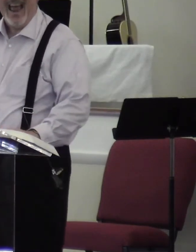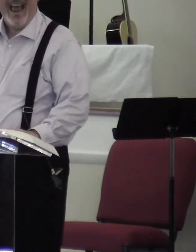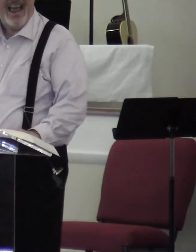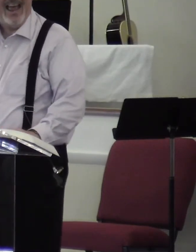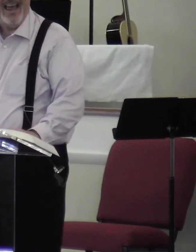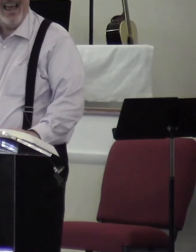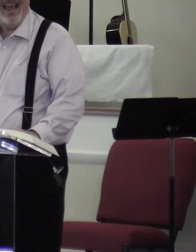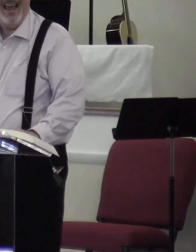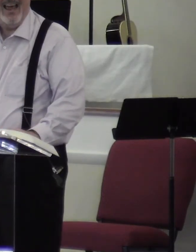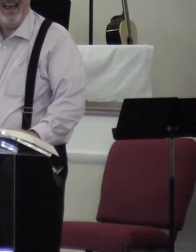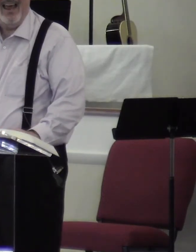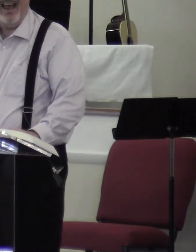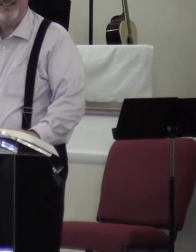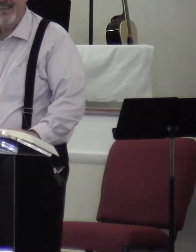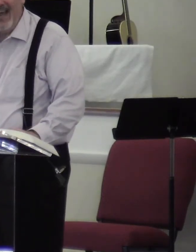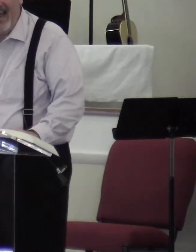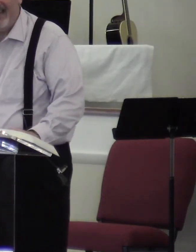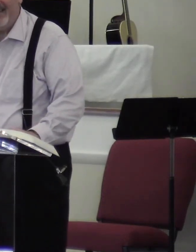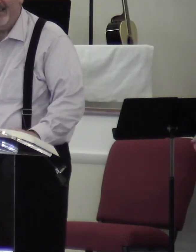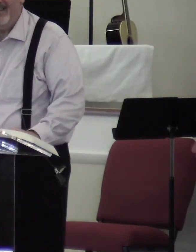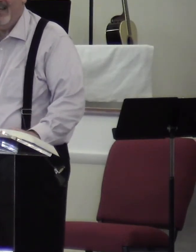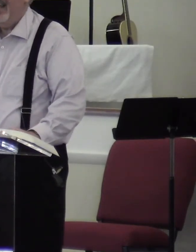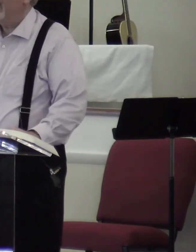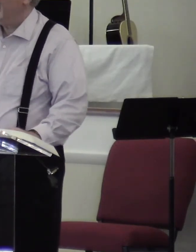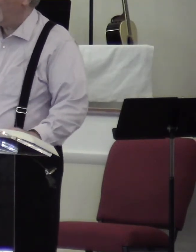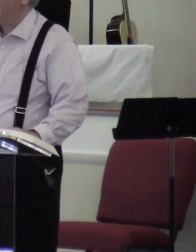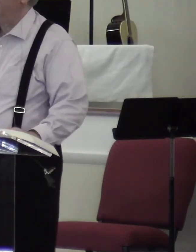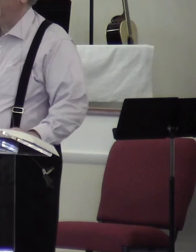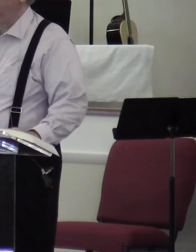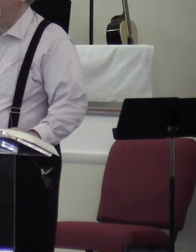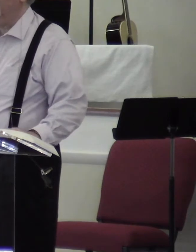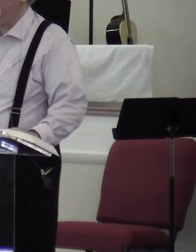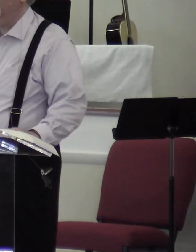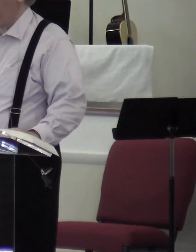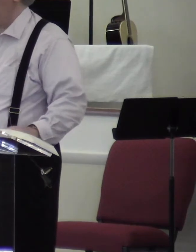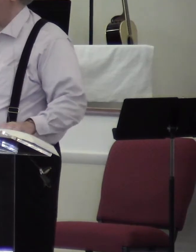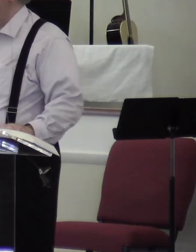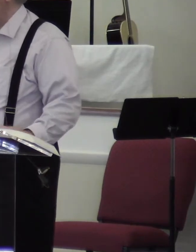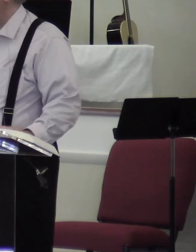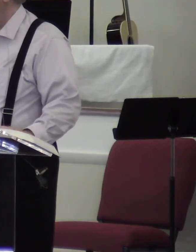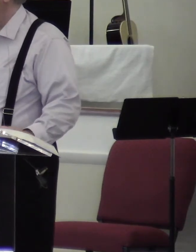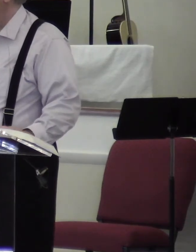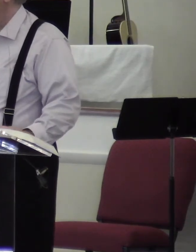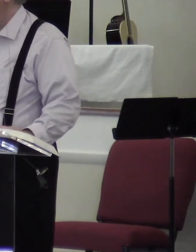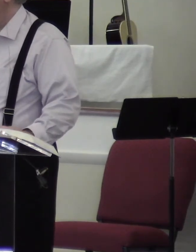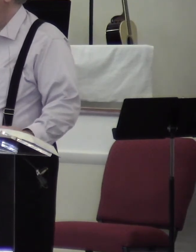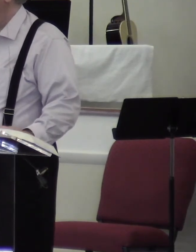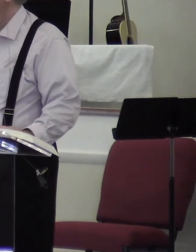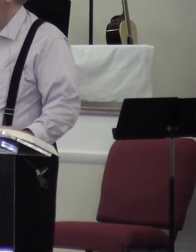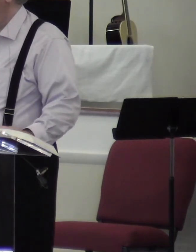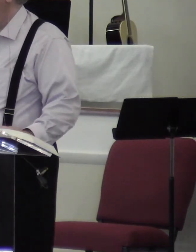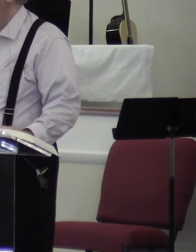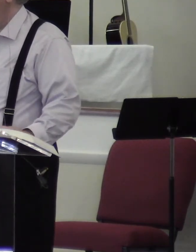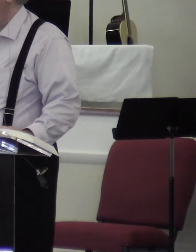it. How's that? Go to Jerusalem. Wait